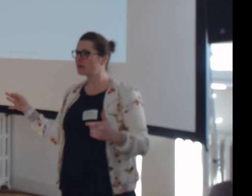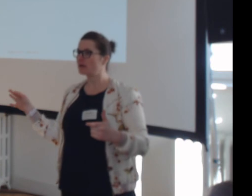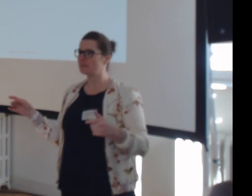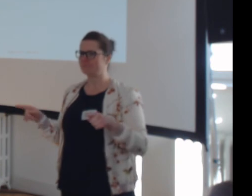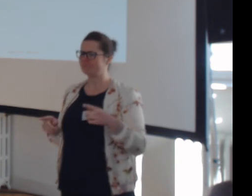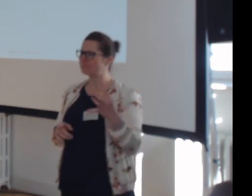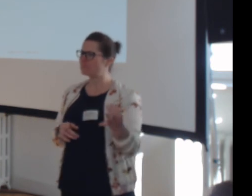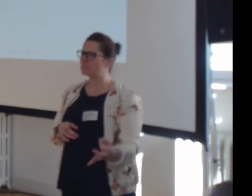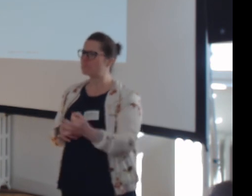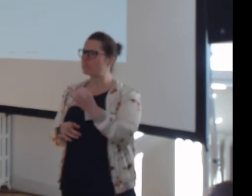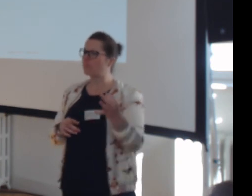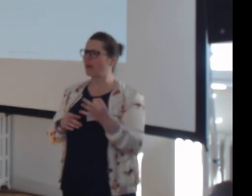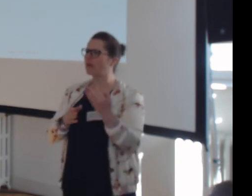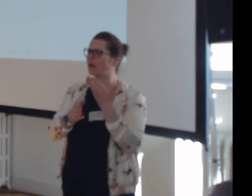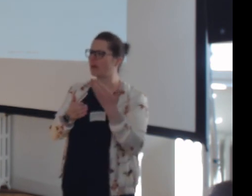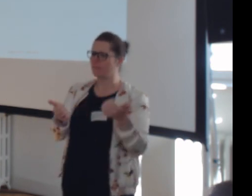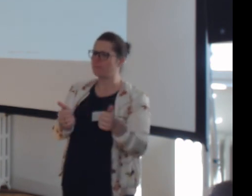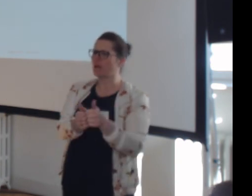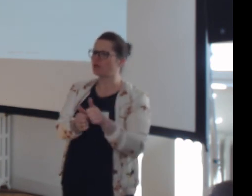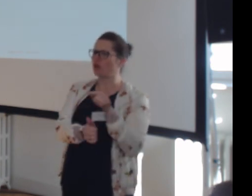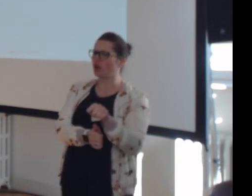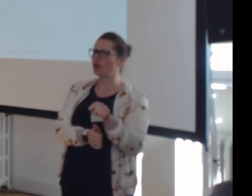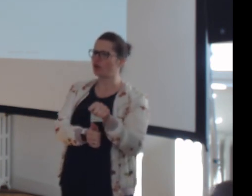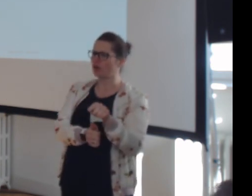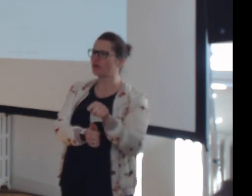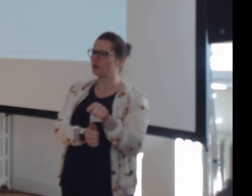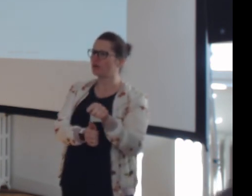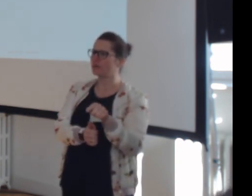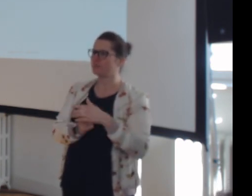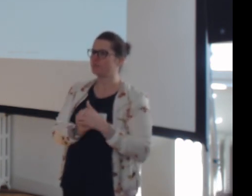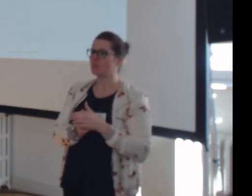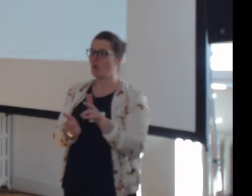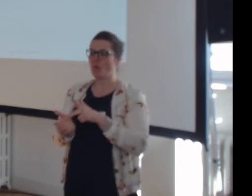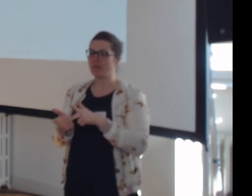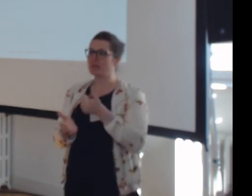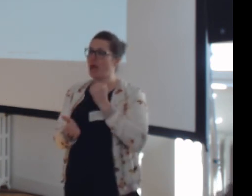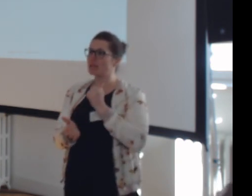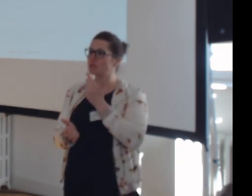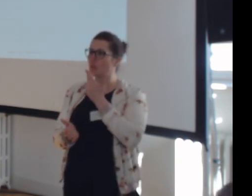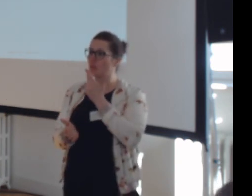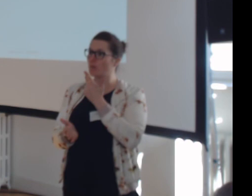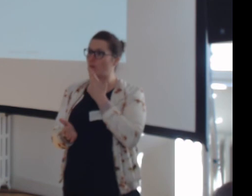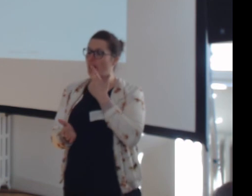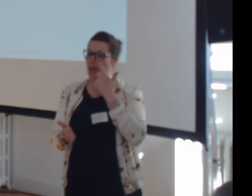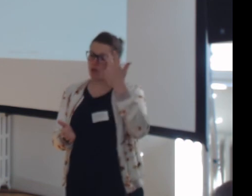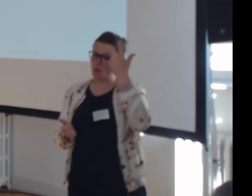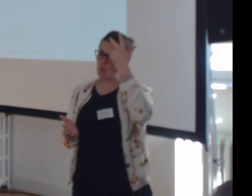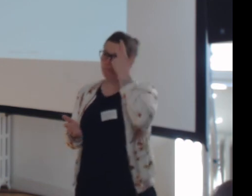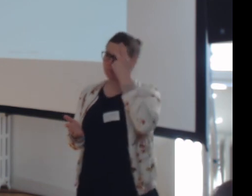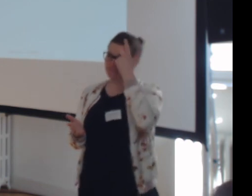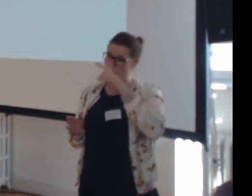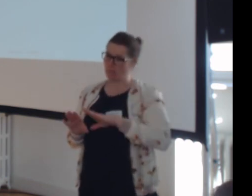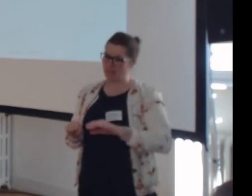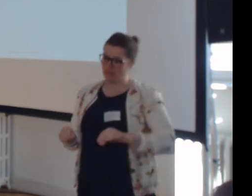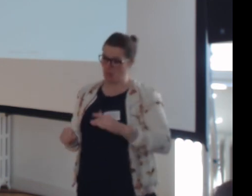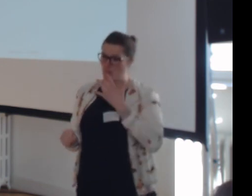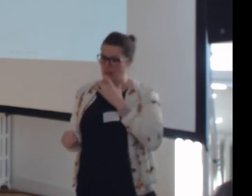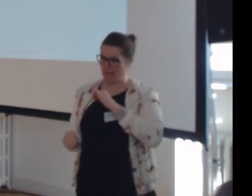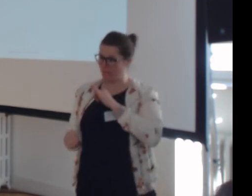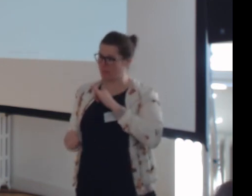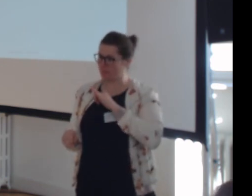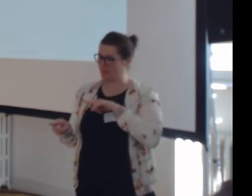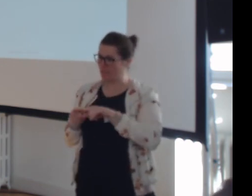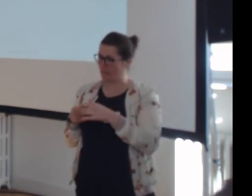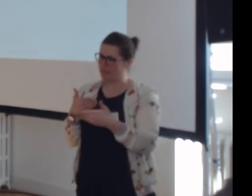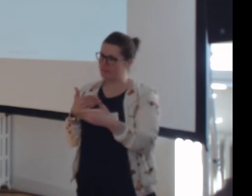an important partner because if you want to have this reminiscence material Yes. as